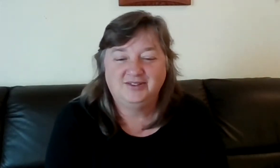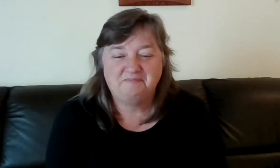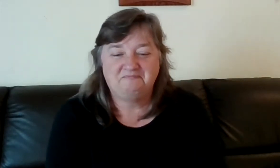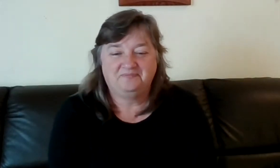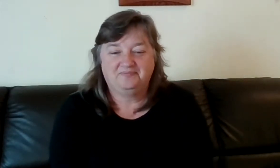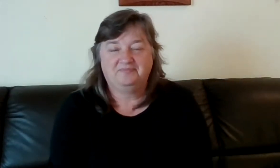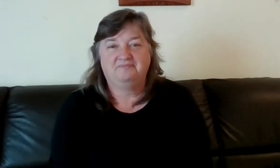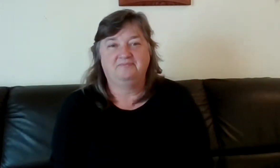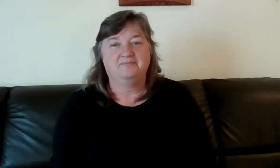to it.